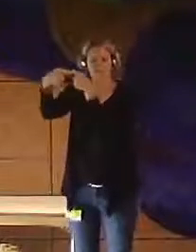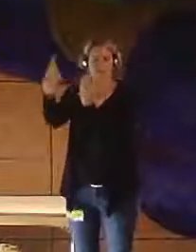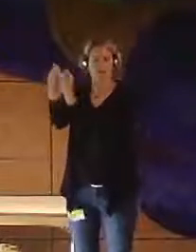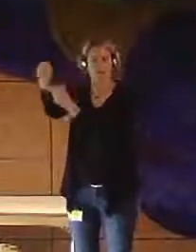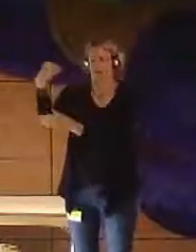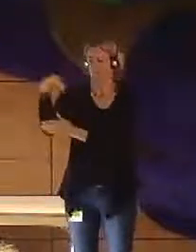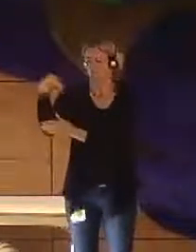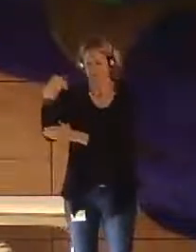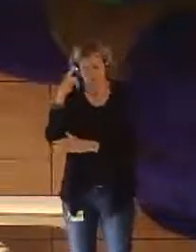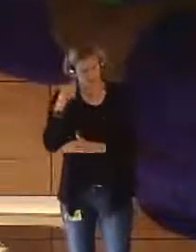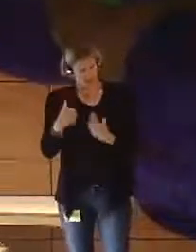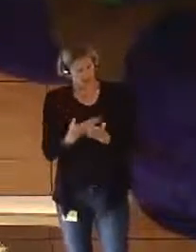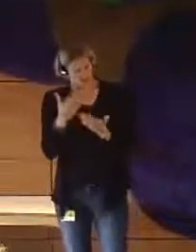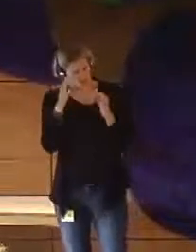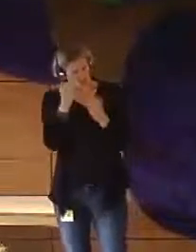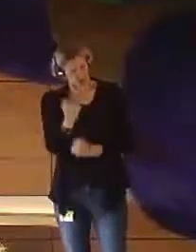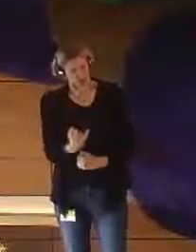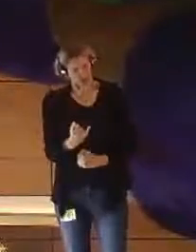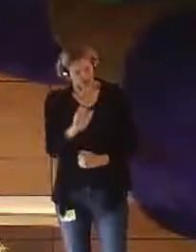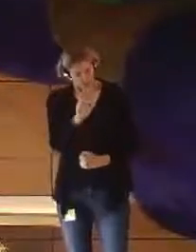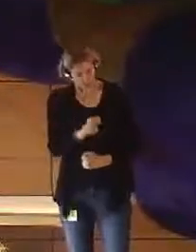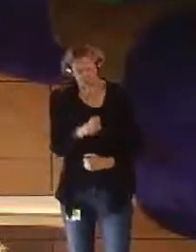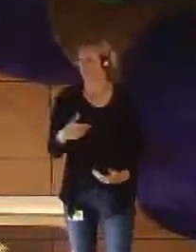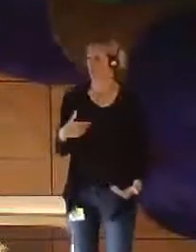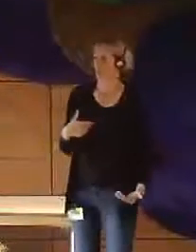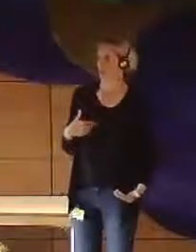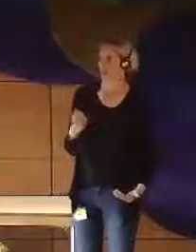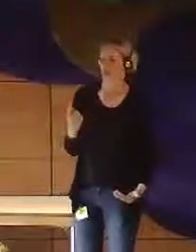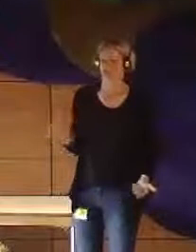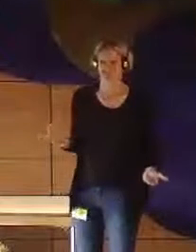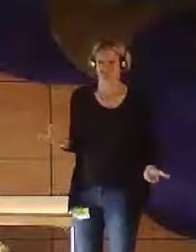hospital? So communication is not perfect.